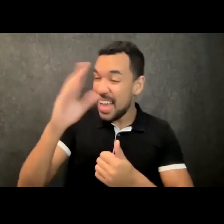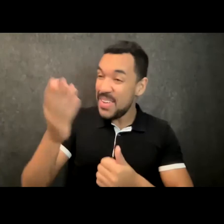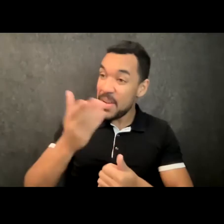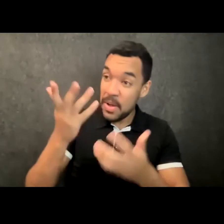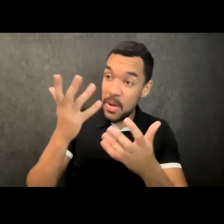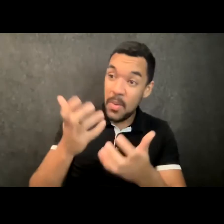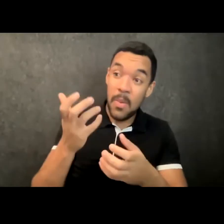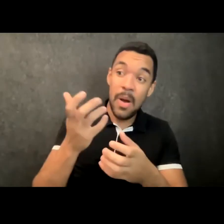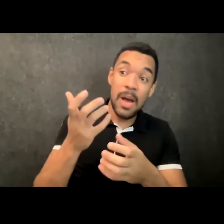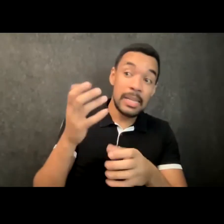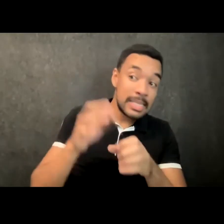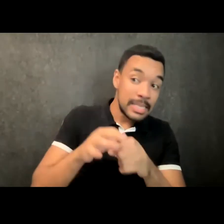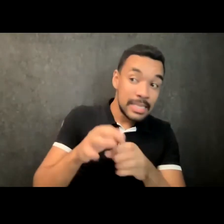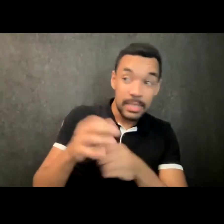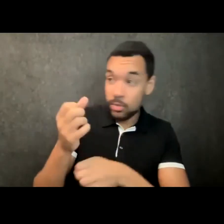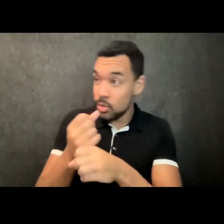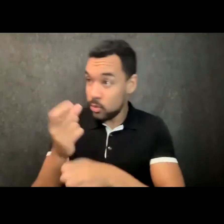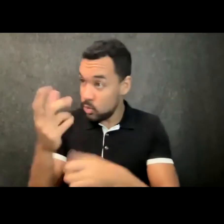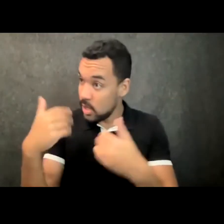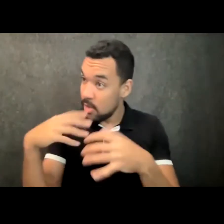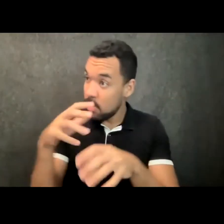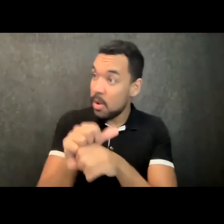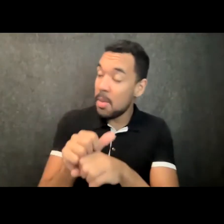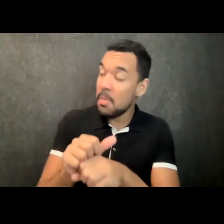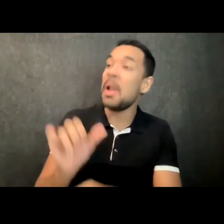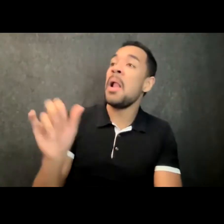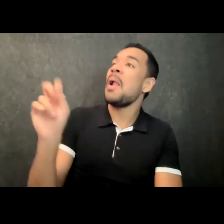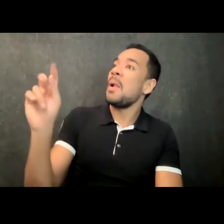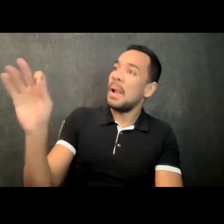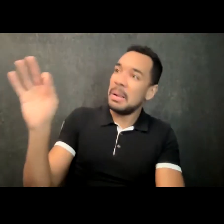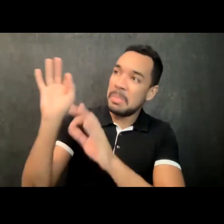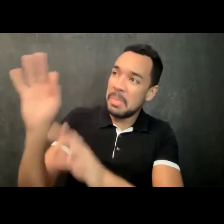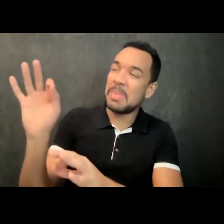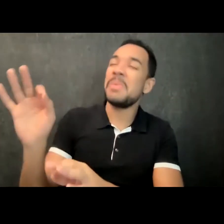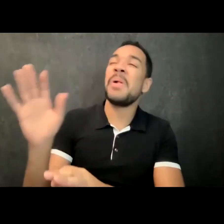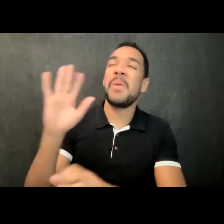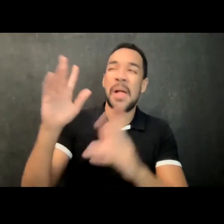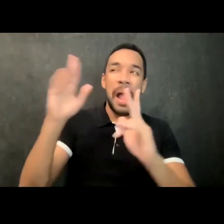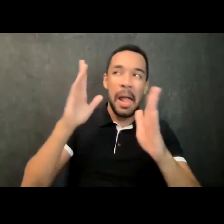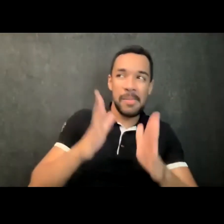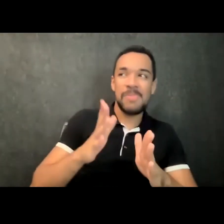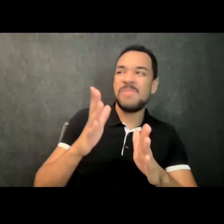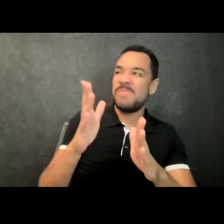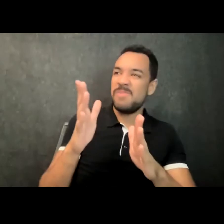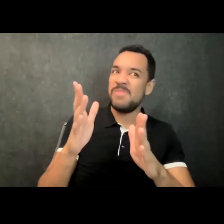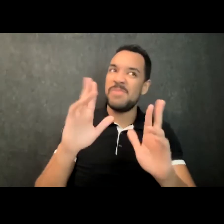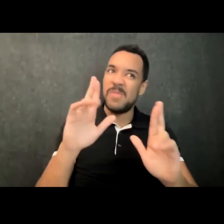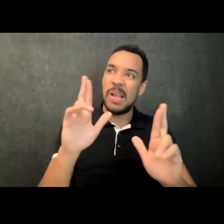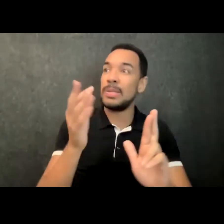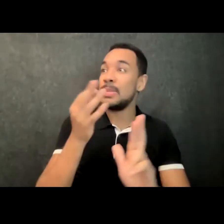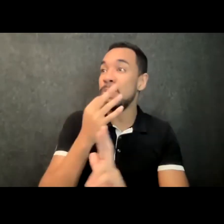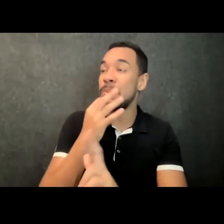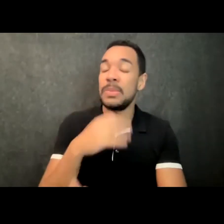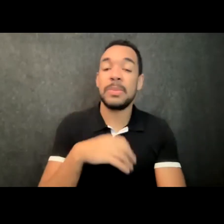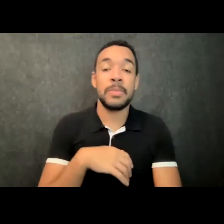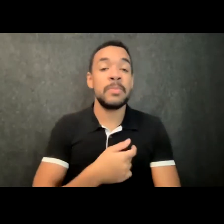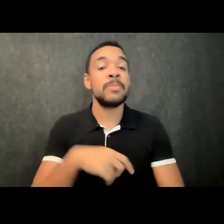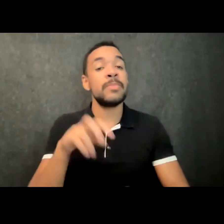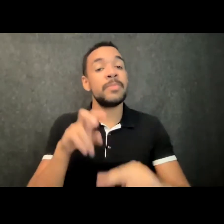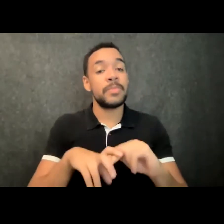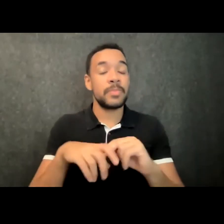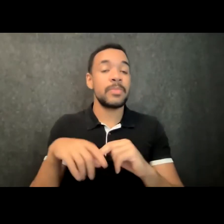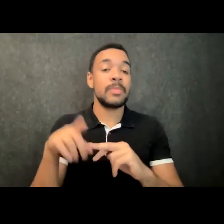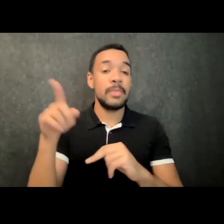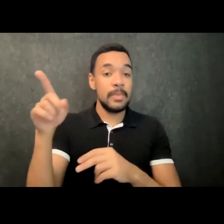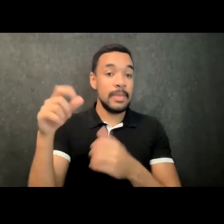have an appointment? Oh, great, Crystal will be right with you." I took a seat by the window and the assistant brought me a cup of herbal